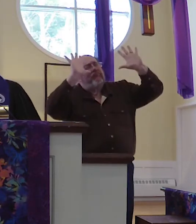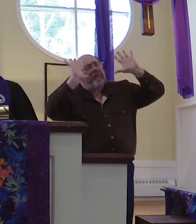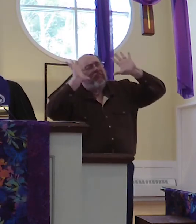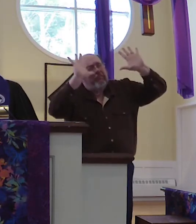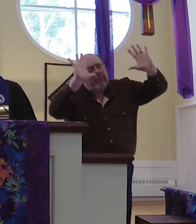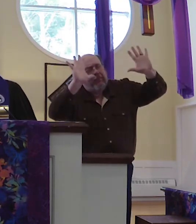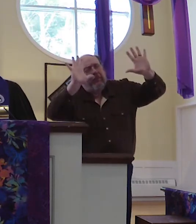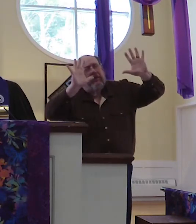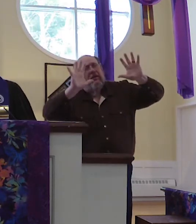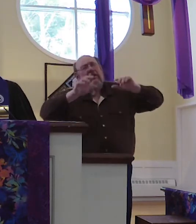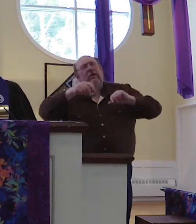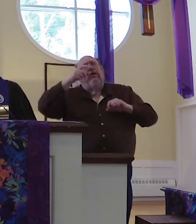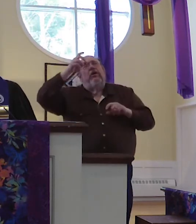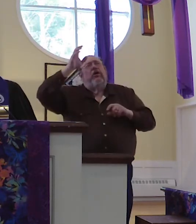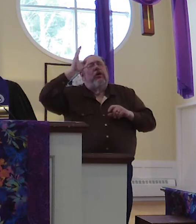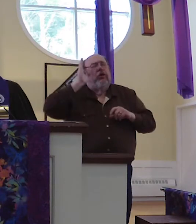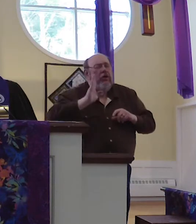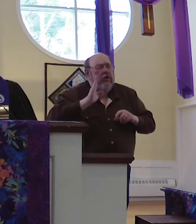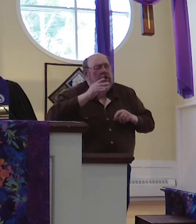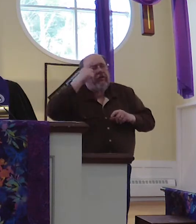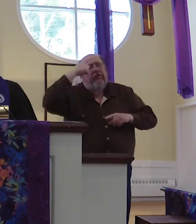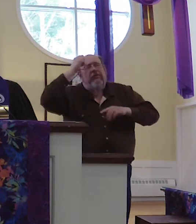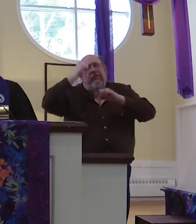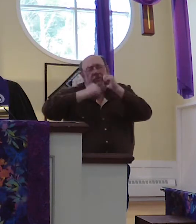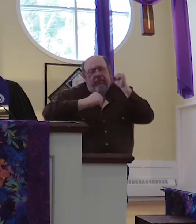God's faithfulness.